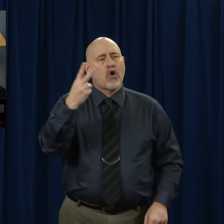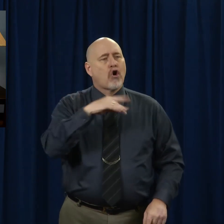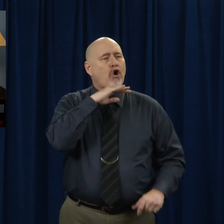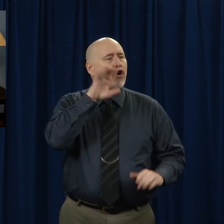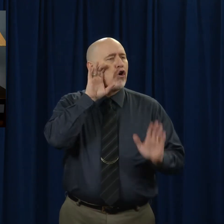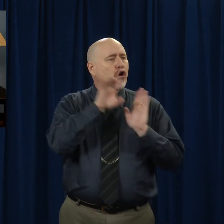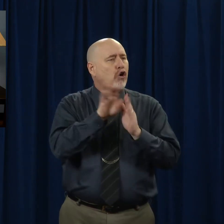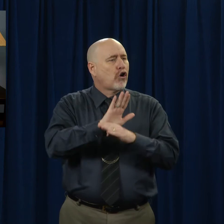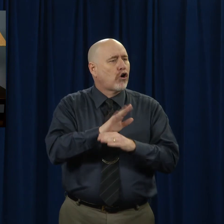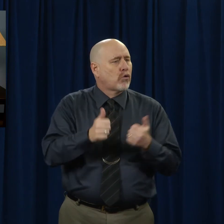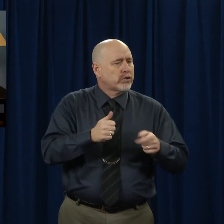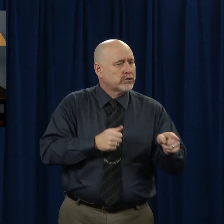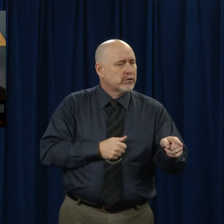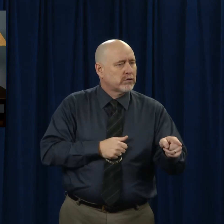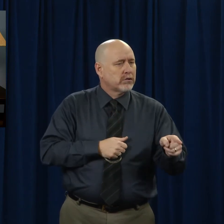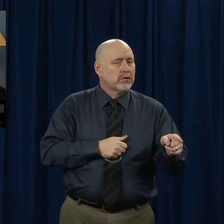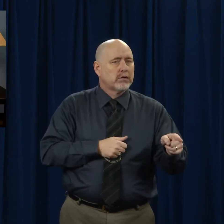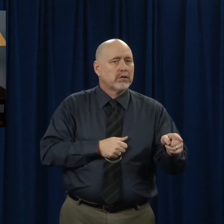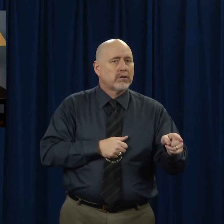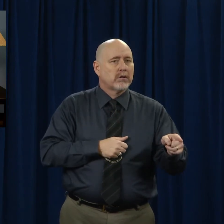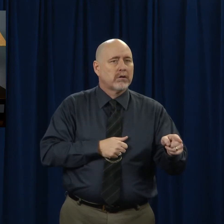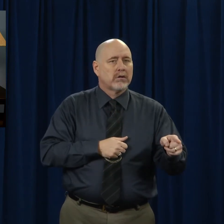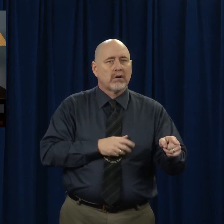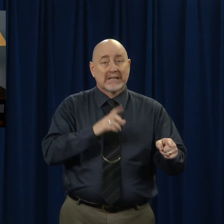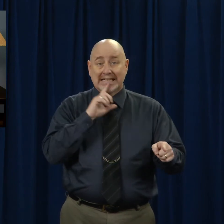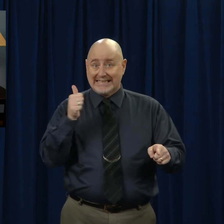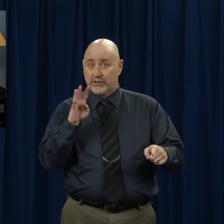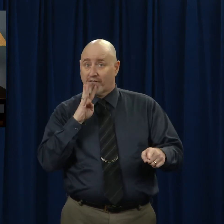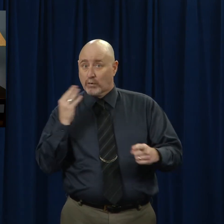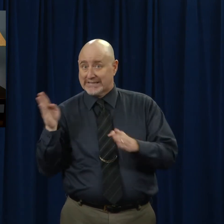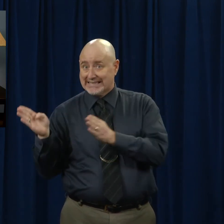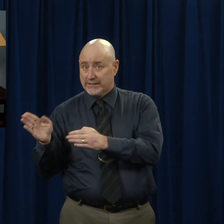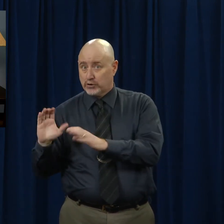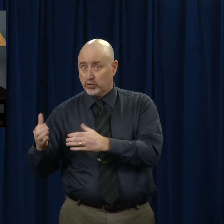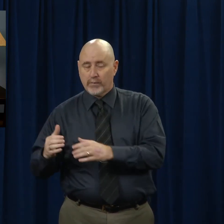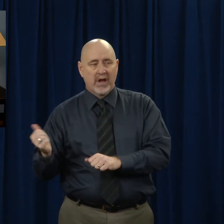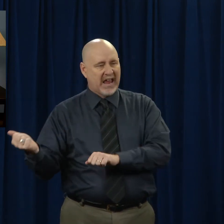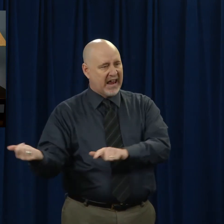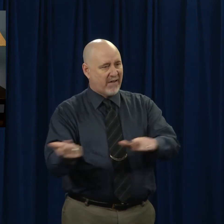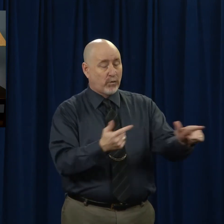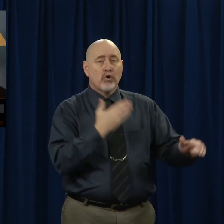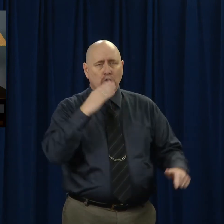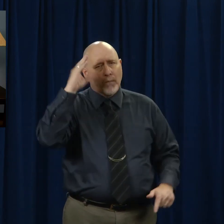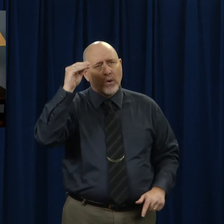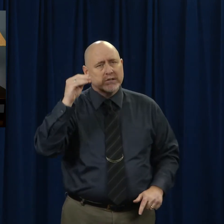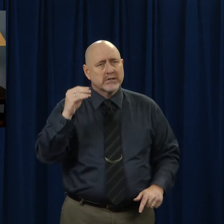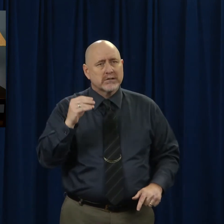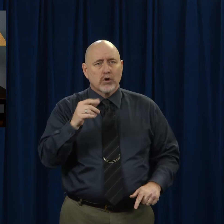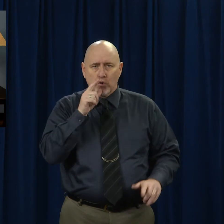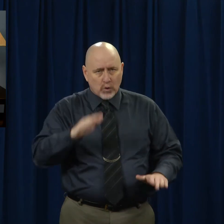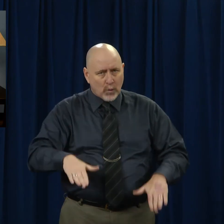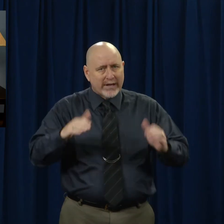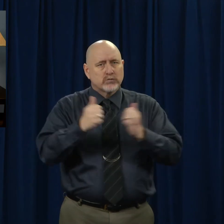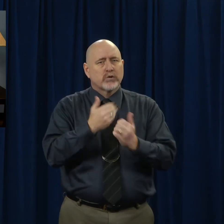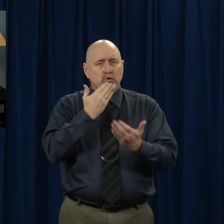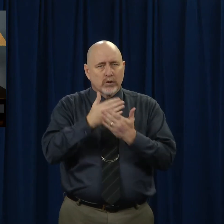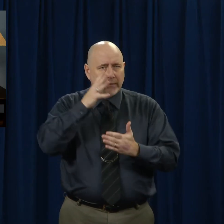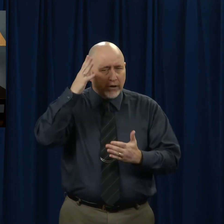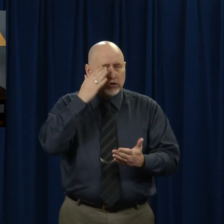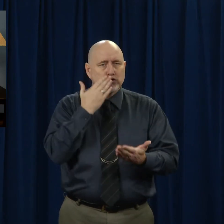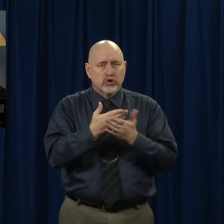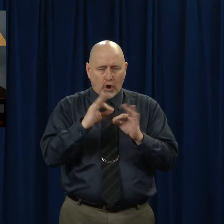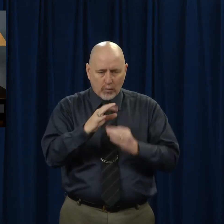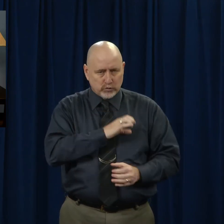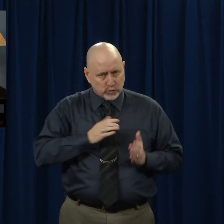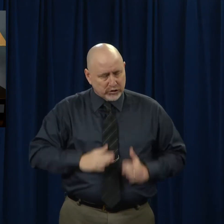saw pornography? Ages 10 to 14. And these are good boys. These are boys that are raised by good parents or good